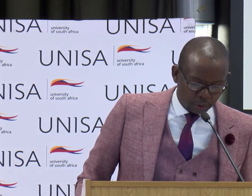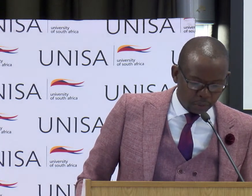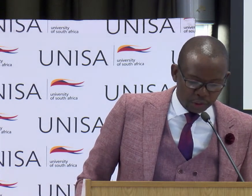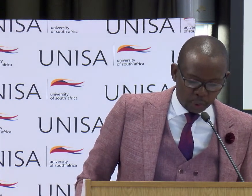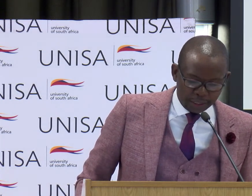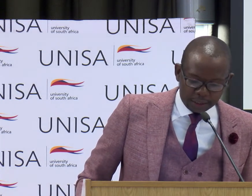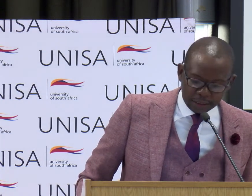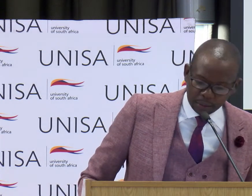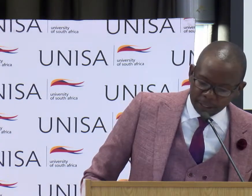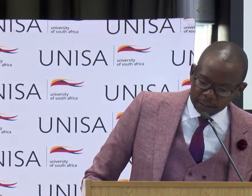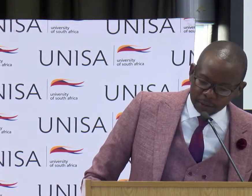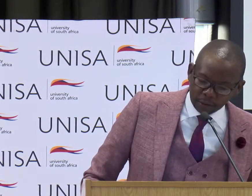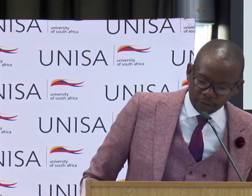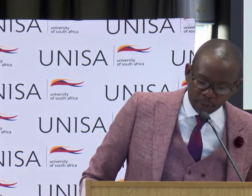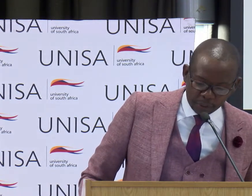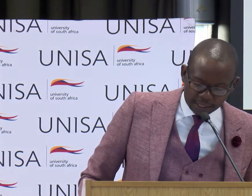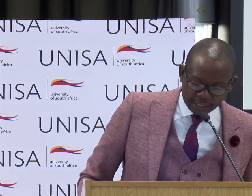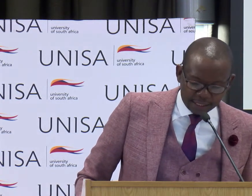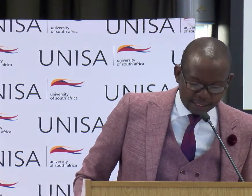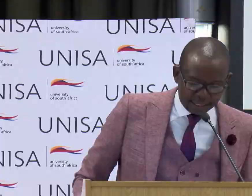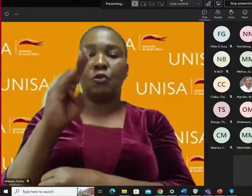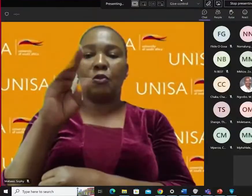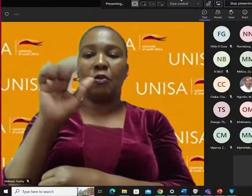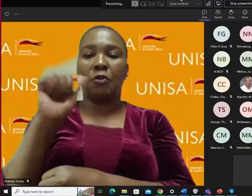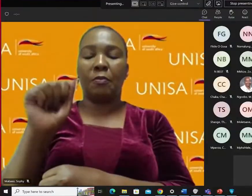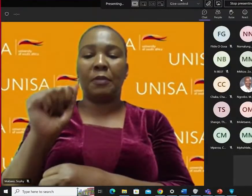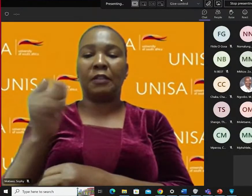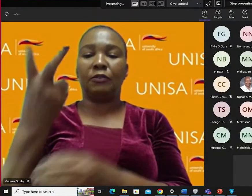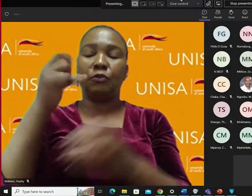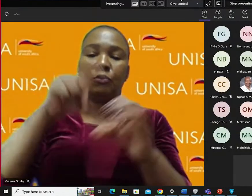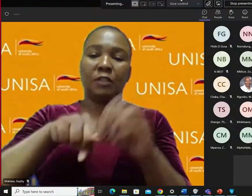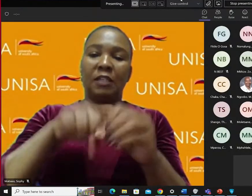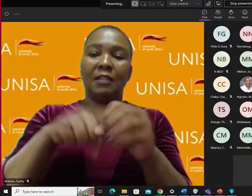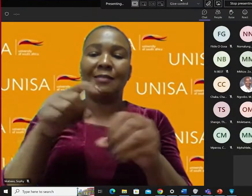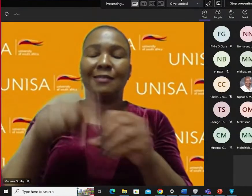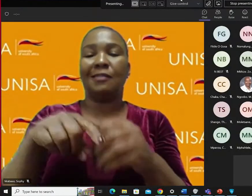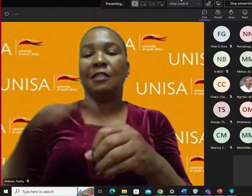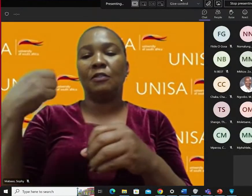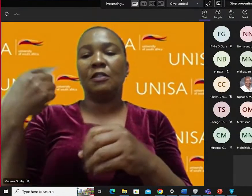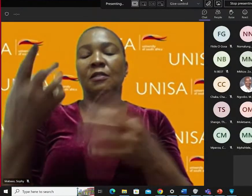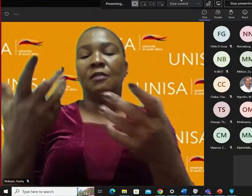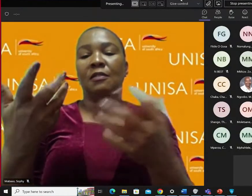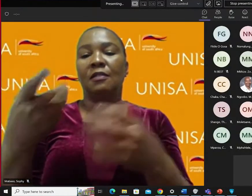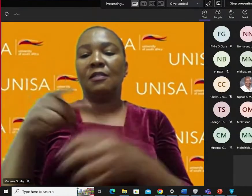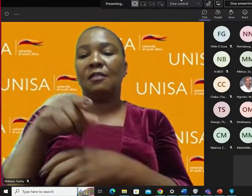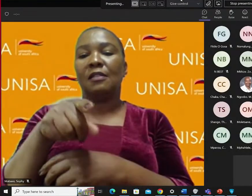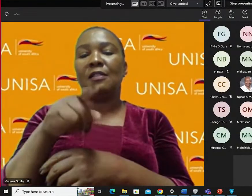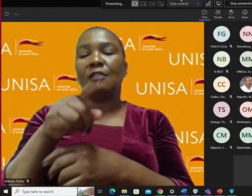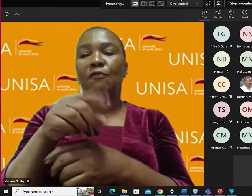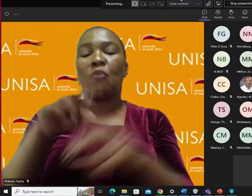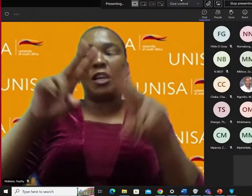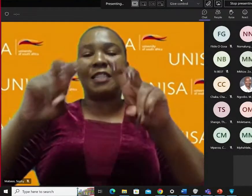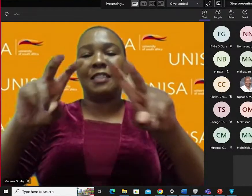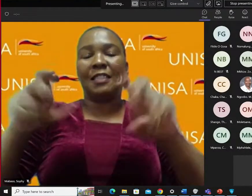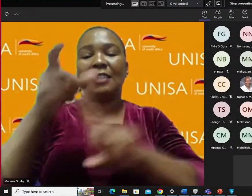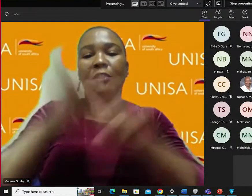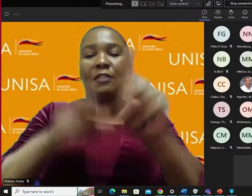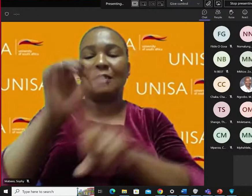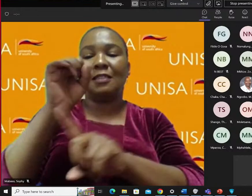Dr. Shoba joined the Department of Linguistics as a researcher for Senate Language Committee